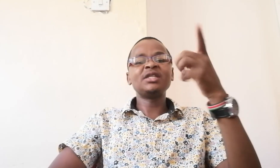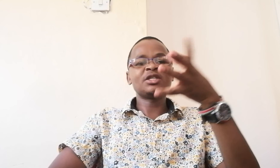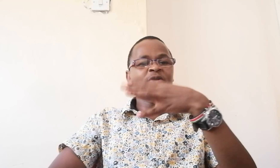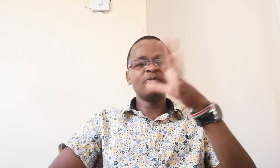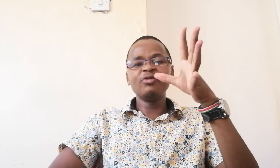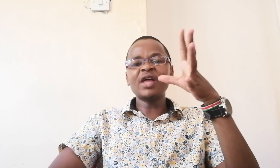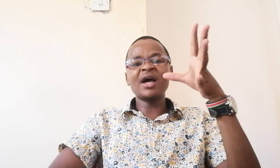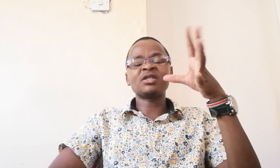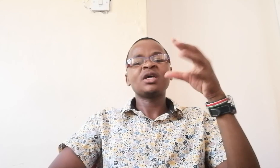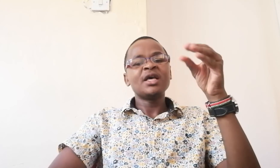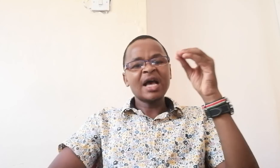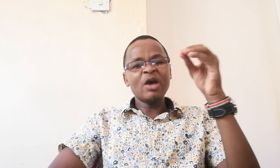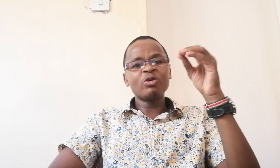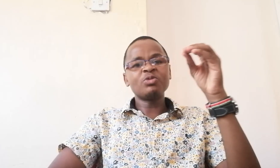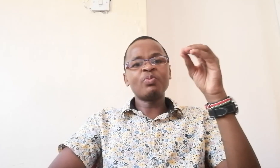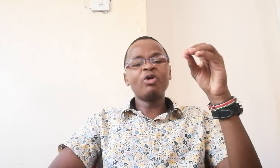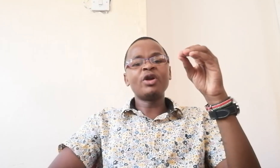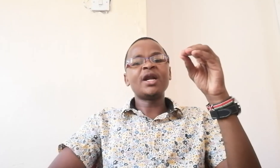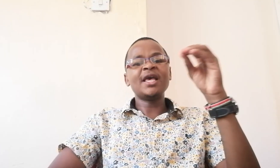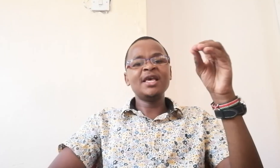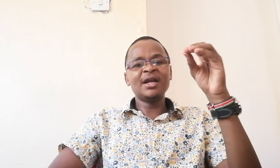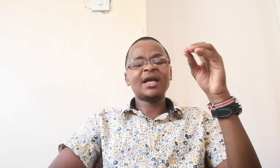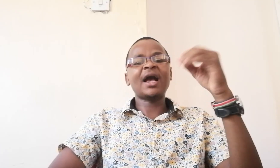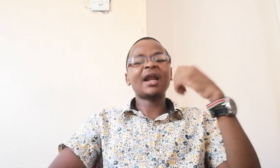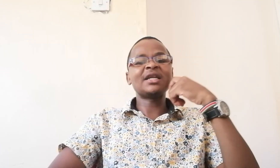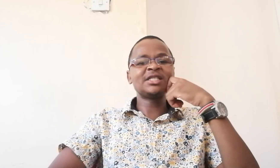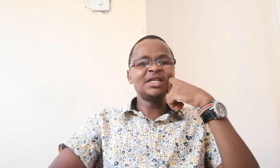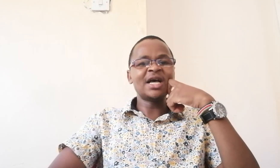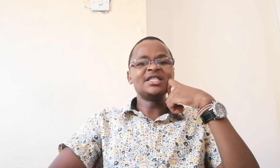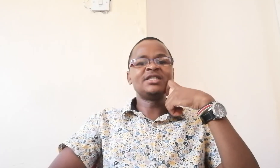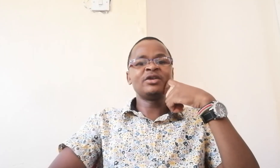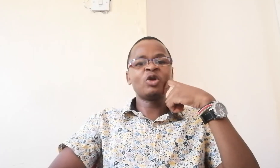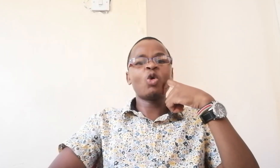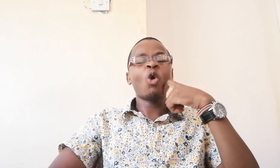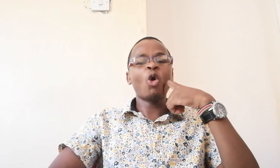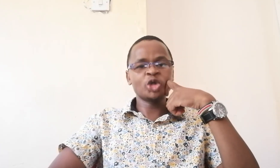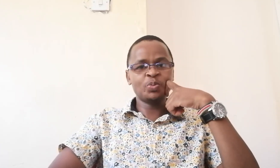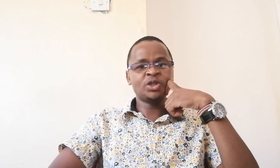Karatinas. Remove at. I was born in Karatina General Hospital.